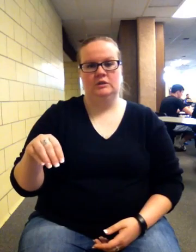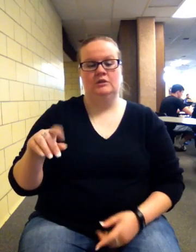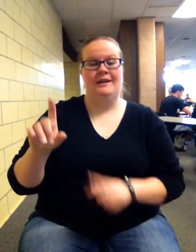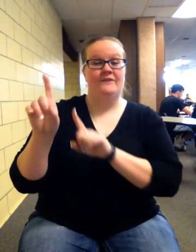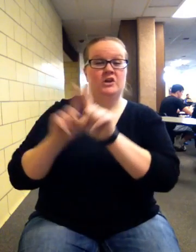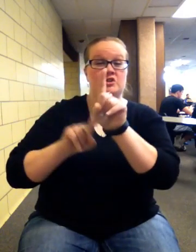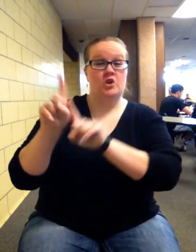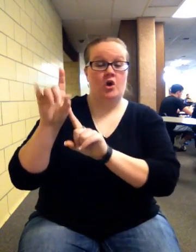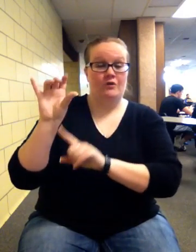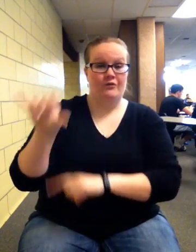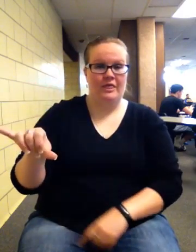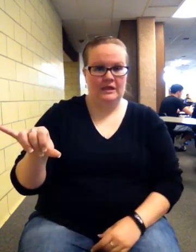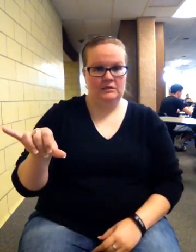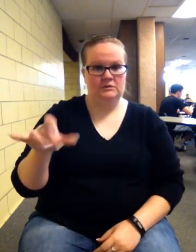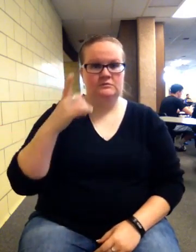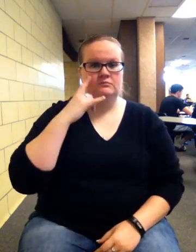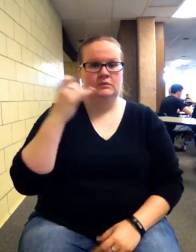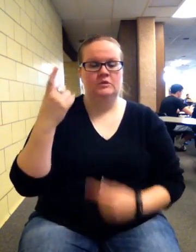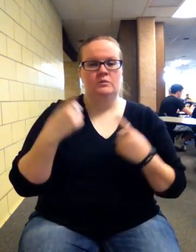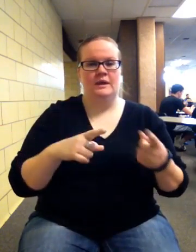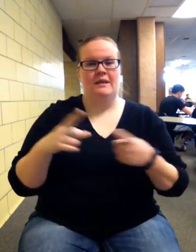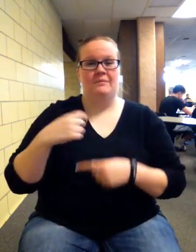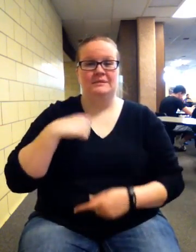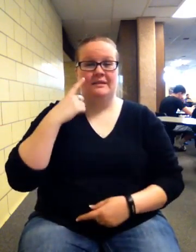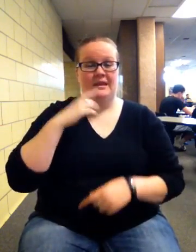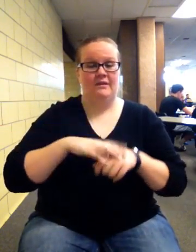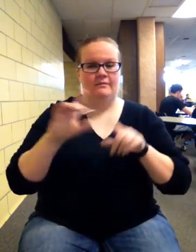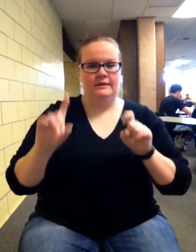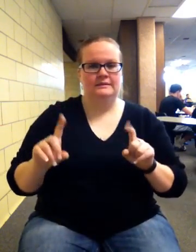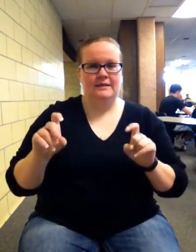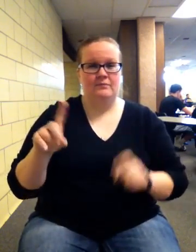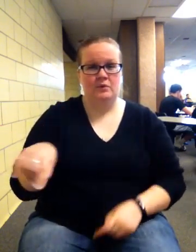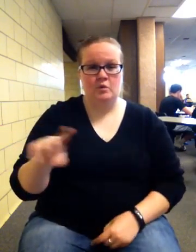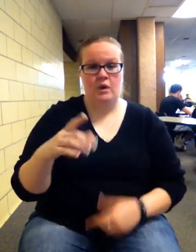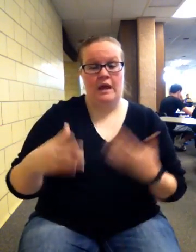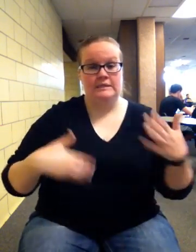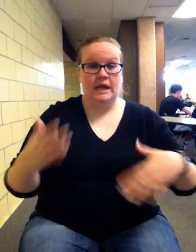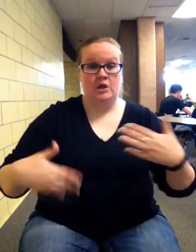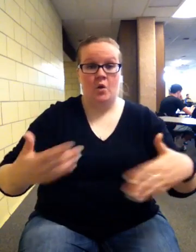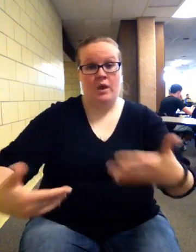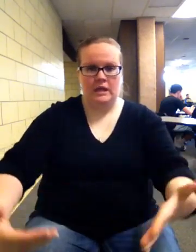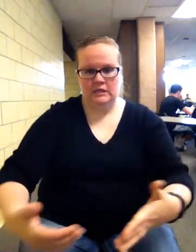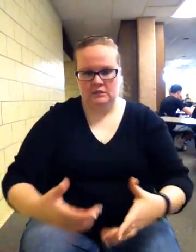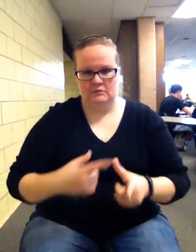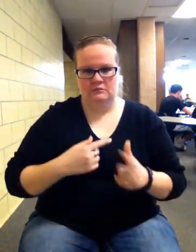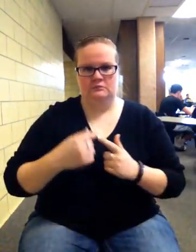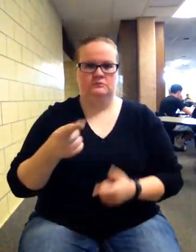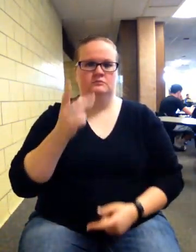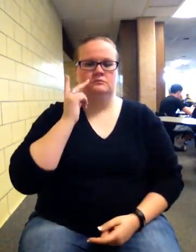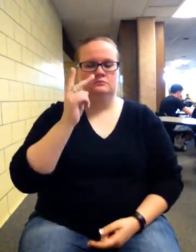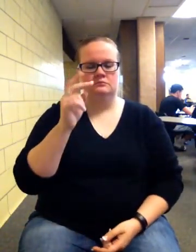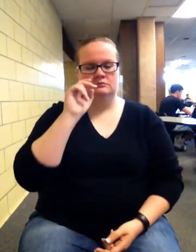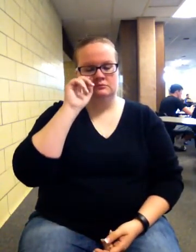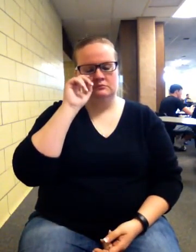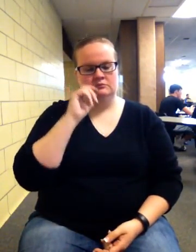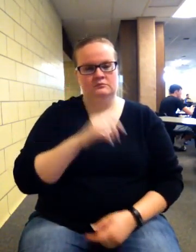by that. Because what will happen, I think on an exam, you guys get going, and you see internal